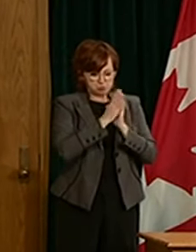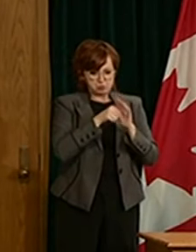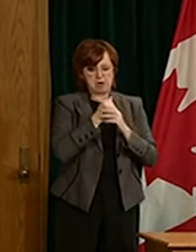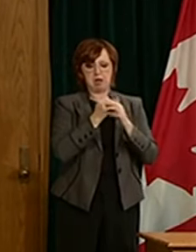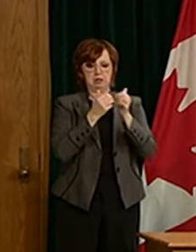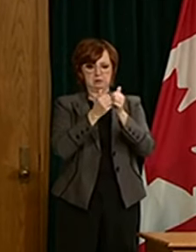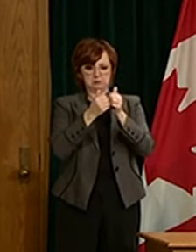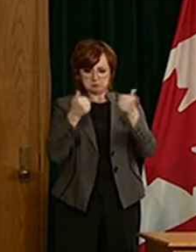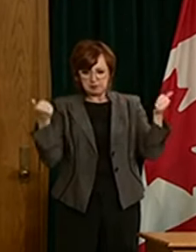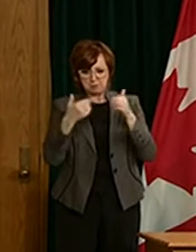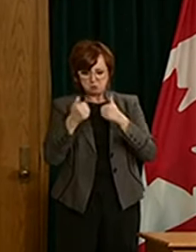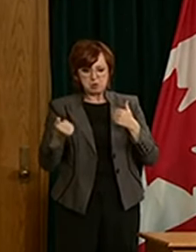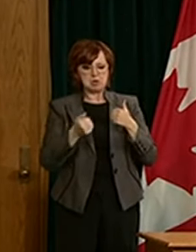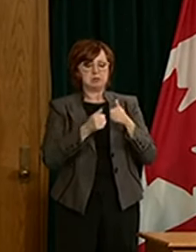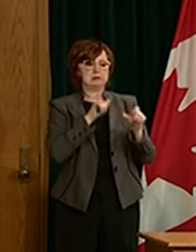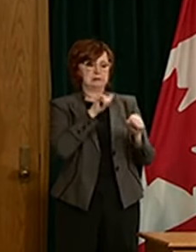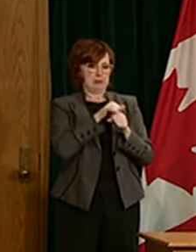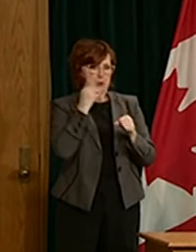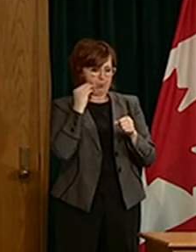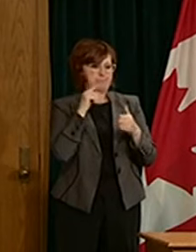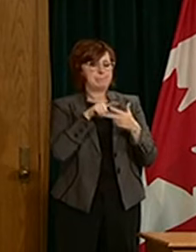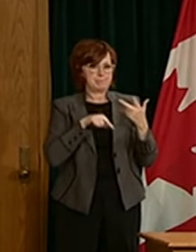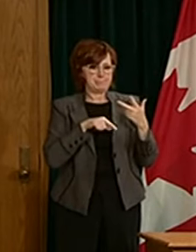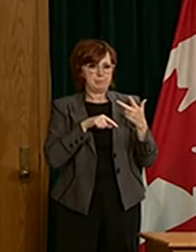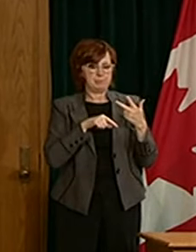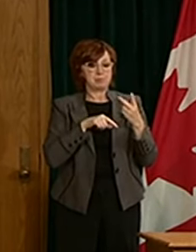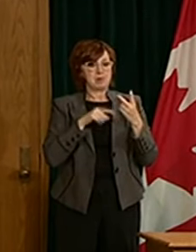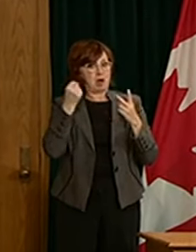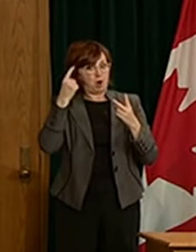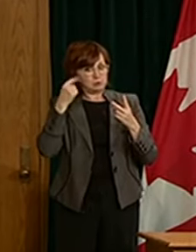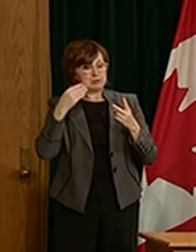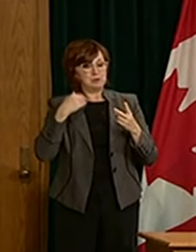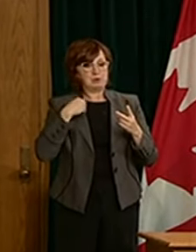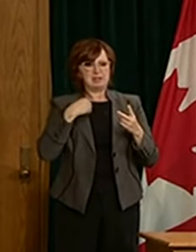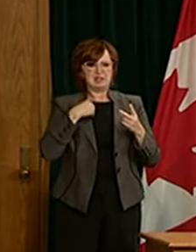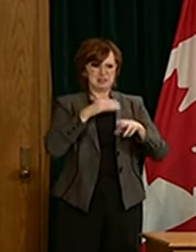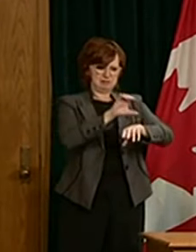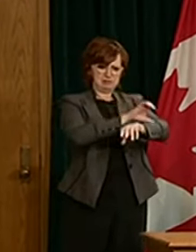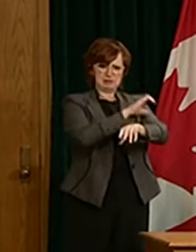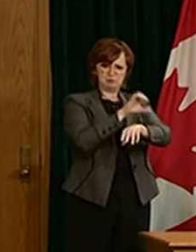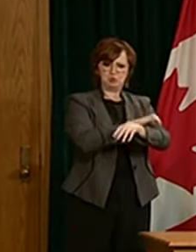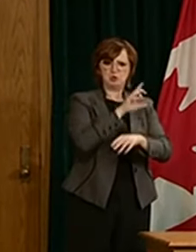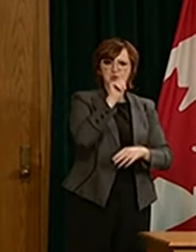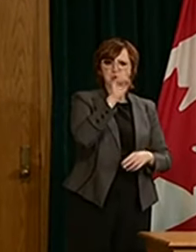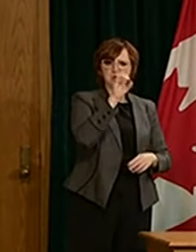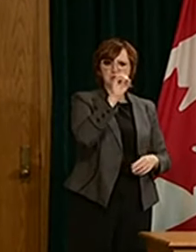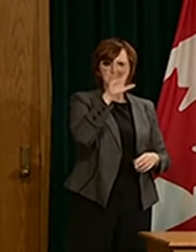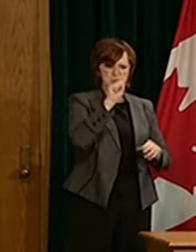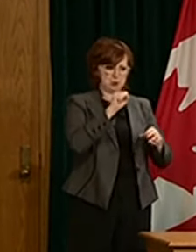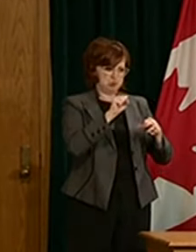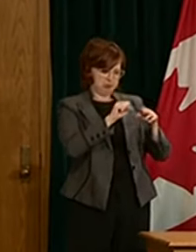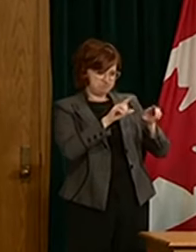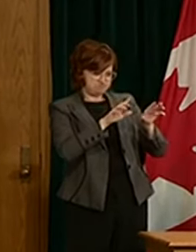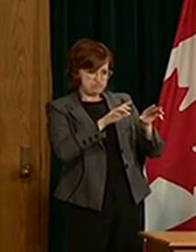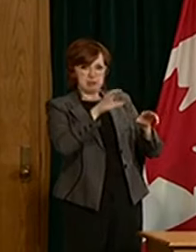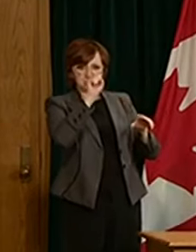And we are also investing in data tools that will help us manage all of this work of case cluster and outbreak investigation and